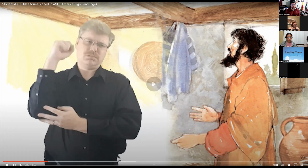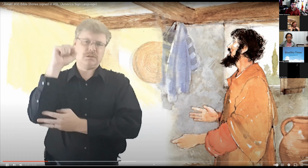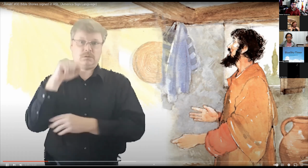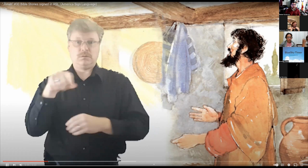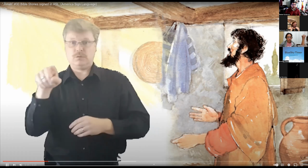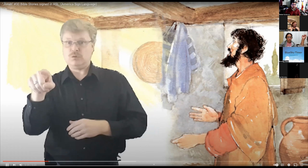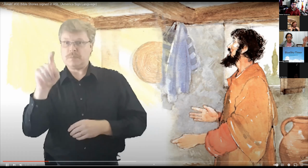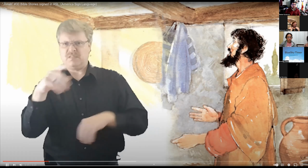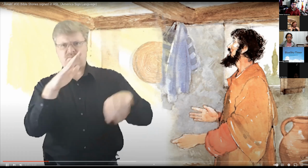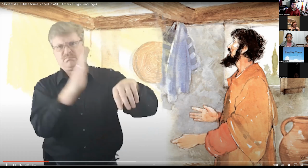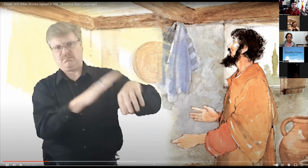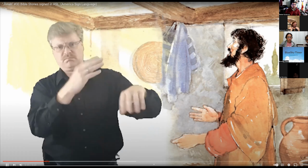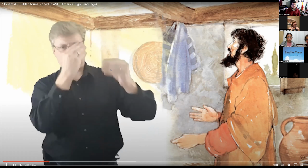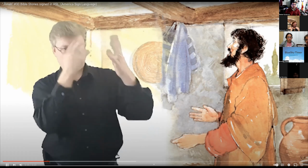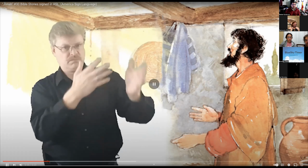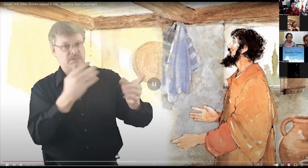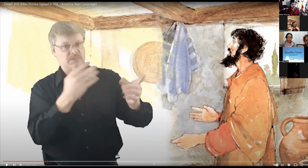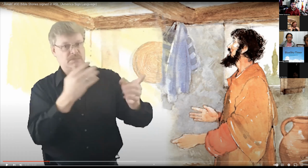rebel, and